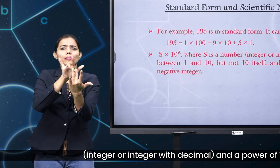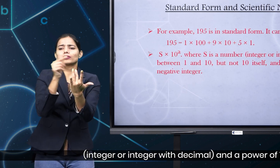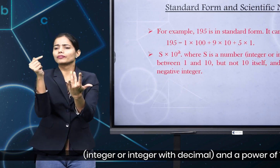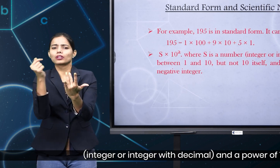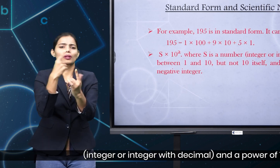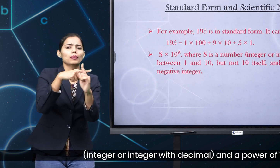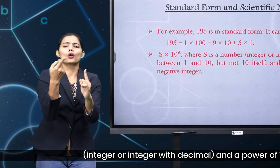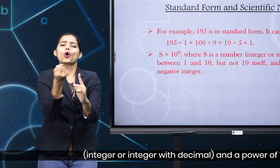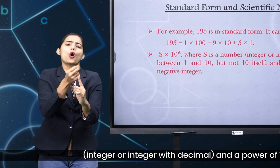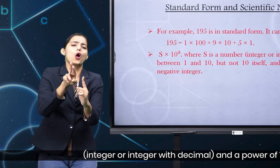of 10.